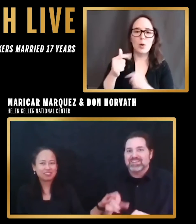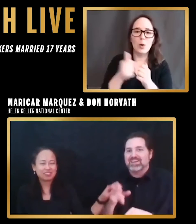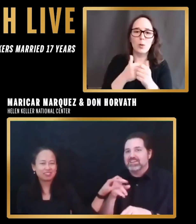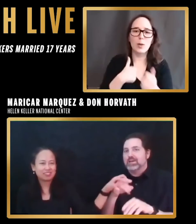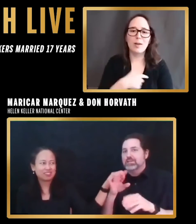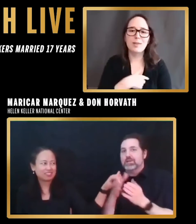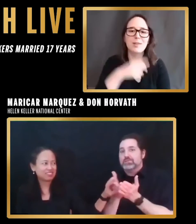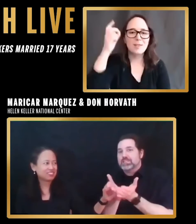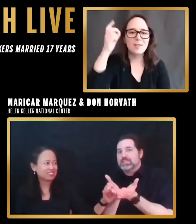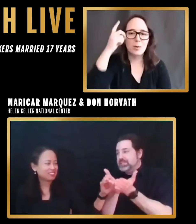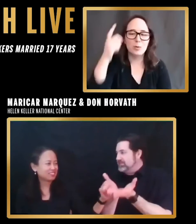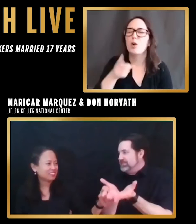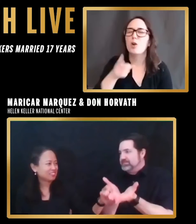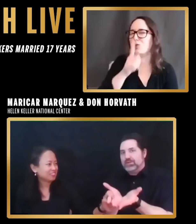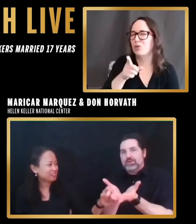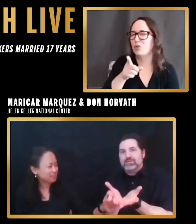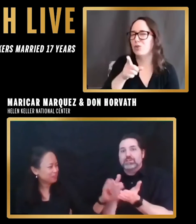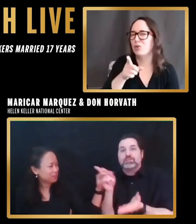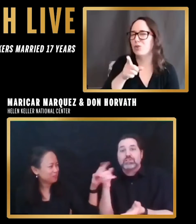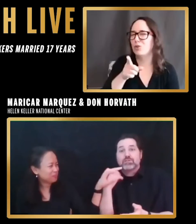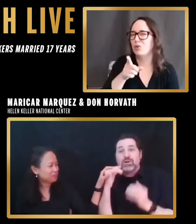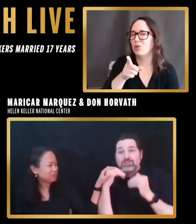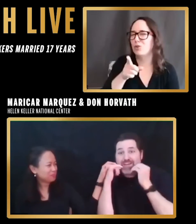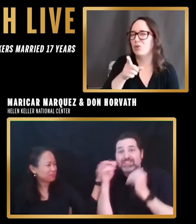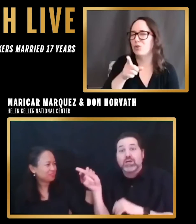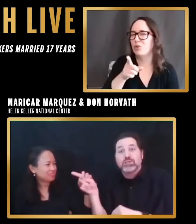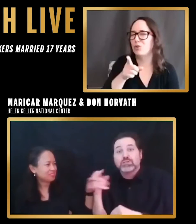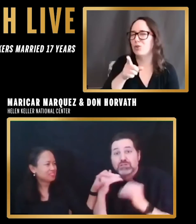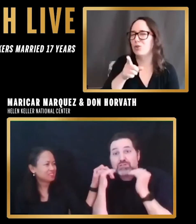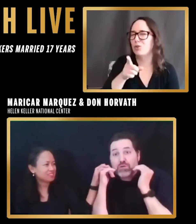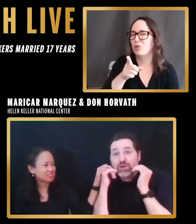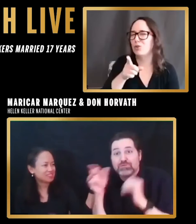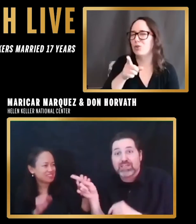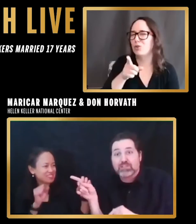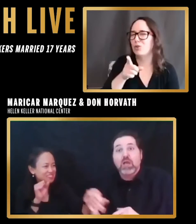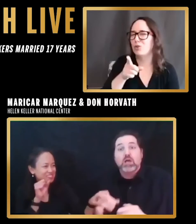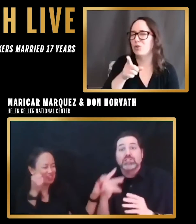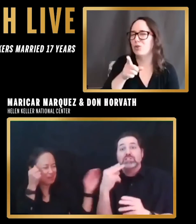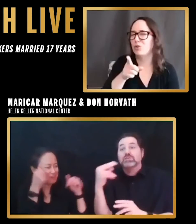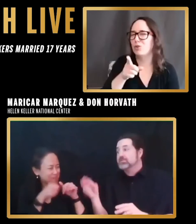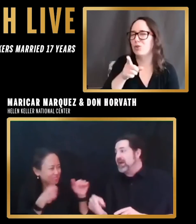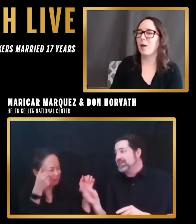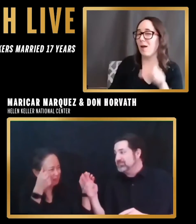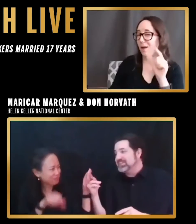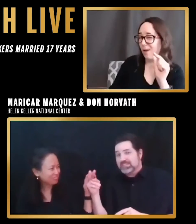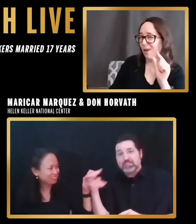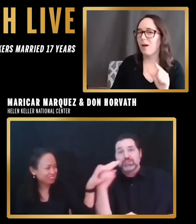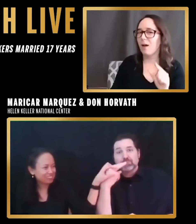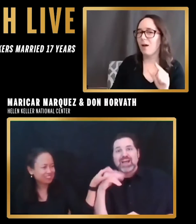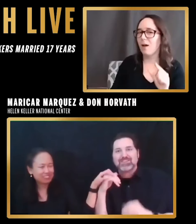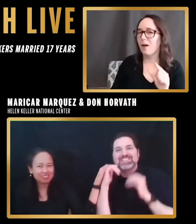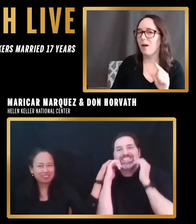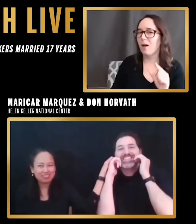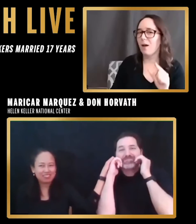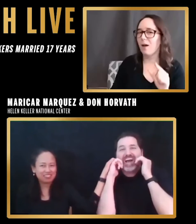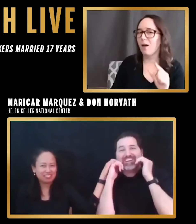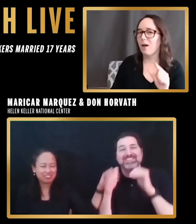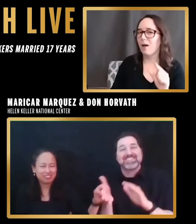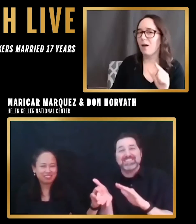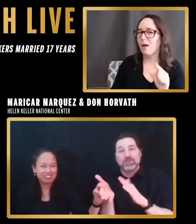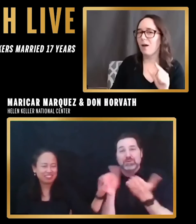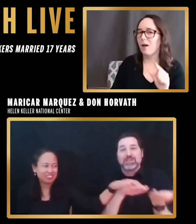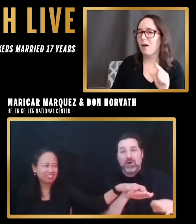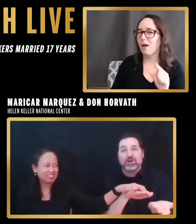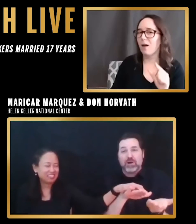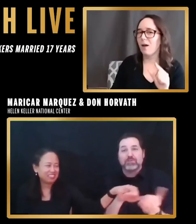Yeah. It was leaking. It fell over. You should have saw her face. You should have saw her face. She looked back at me. And she smiled because